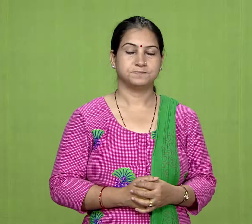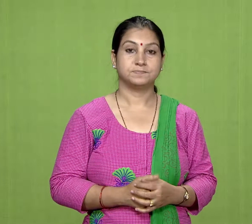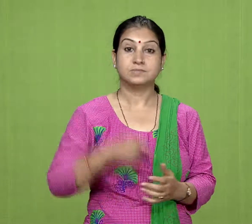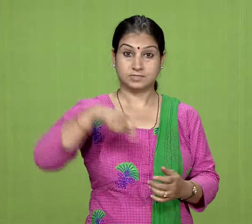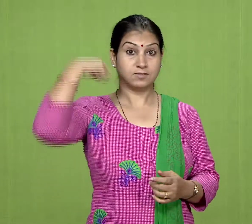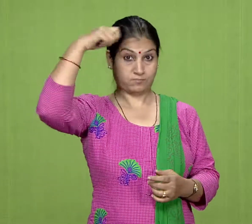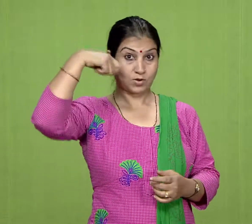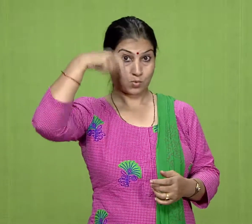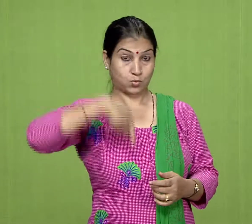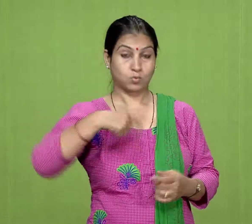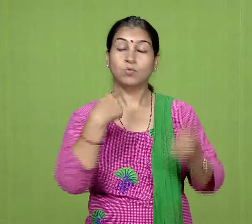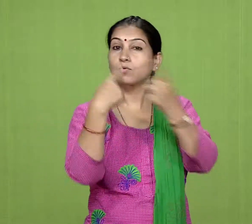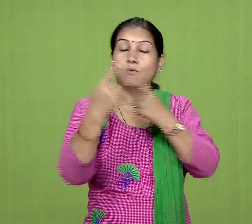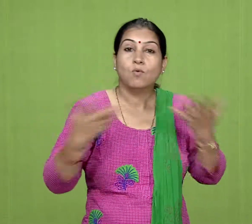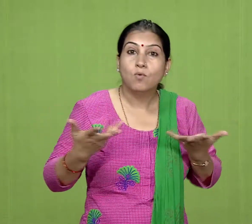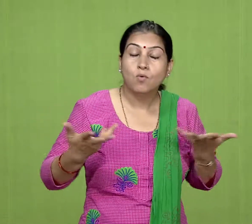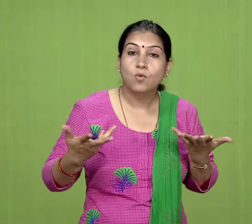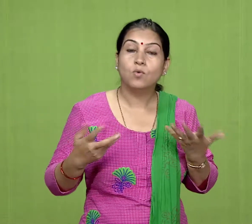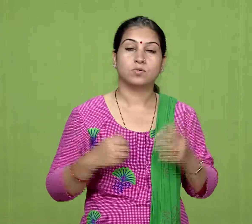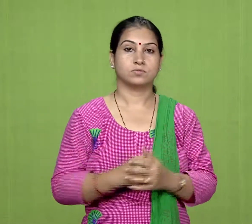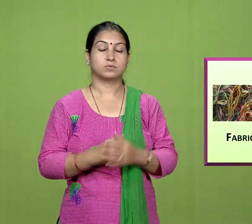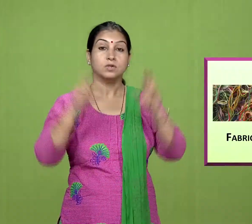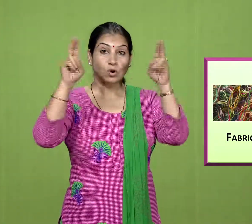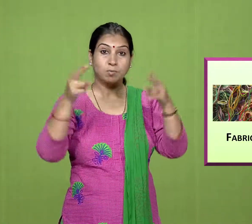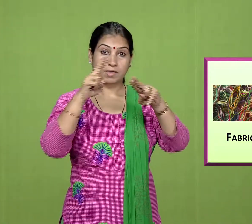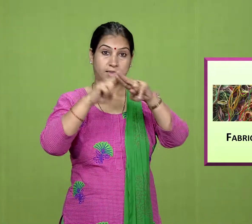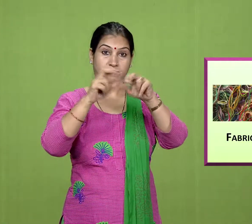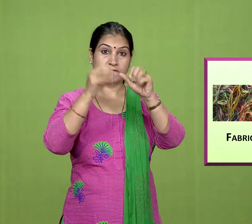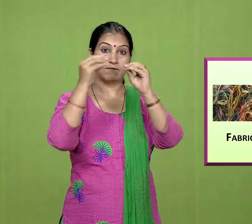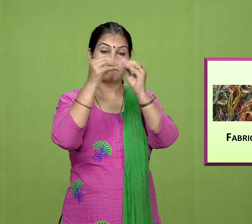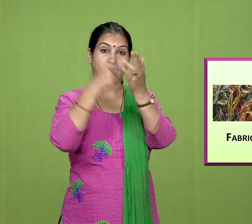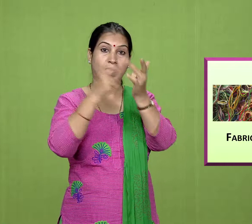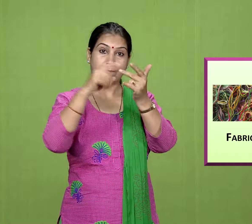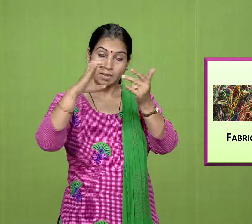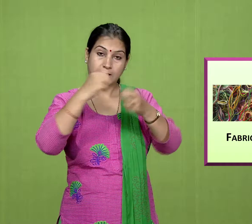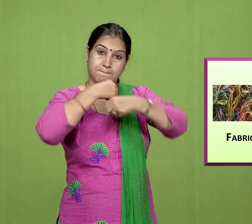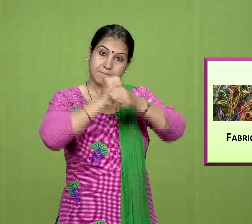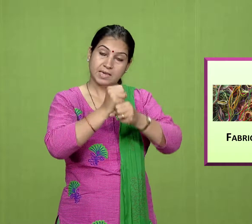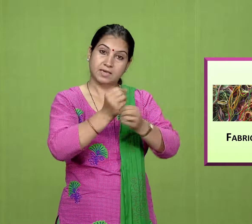In this video, we will talk about fabric making process.